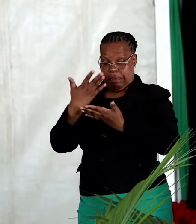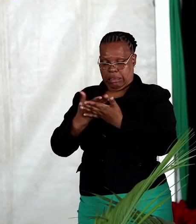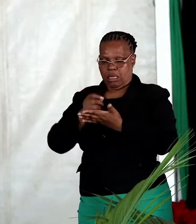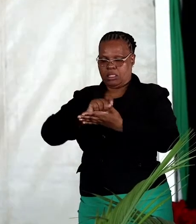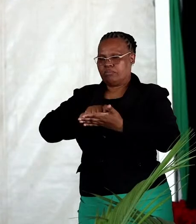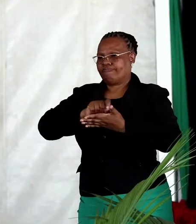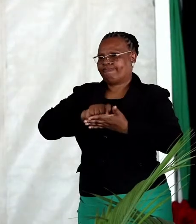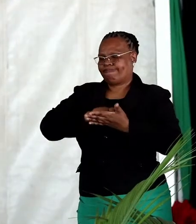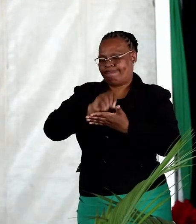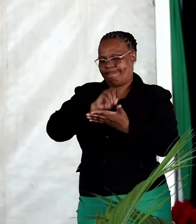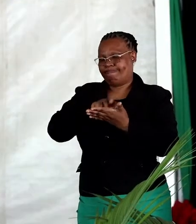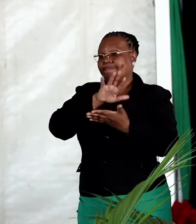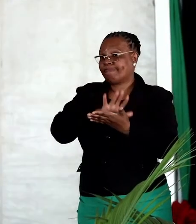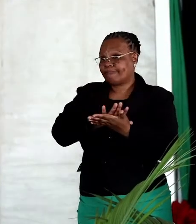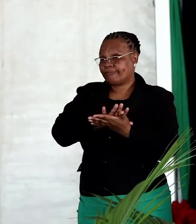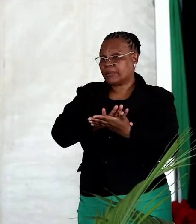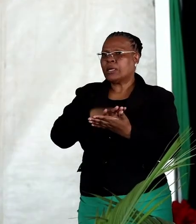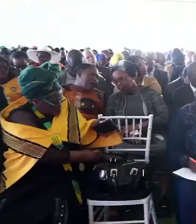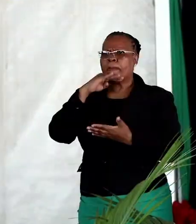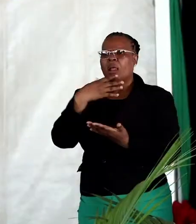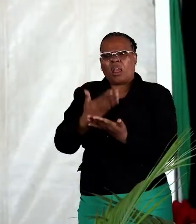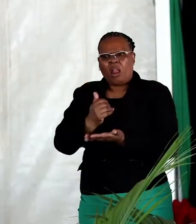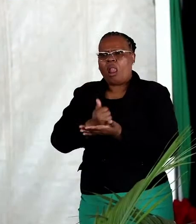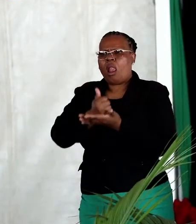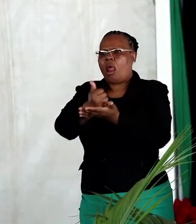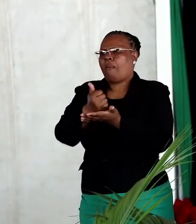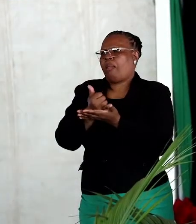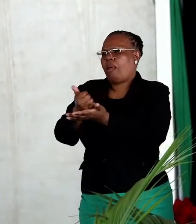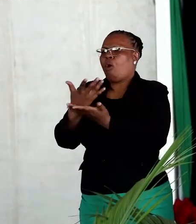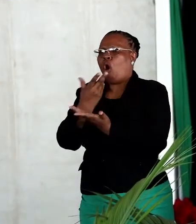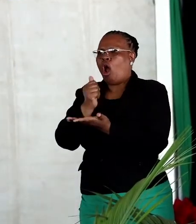na kwindawo ekufuneka sincedakale kuzo.